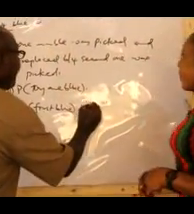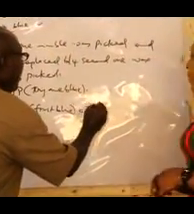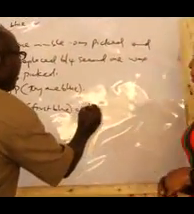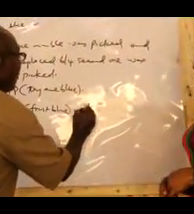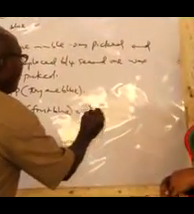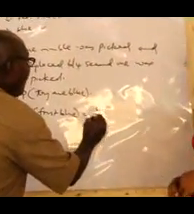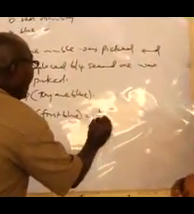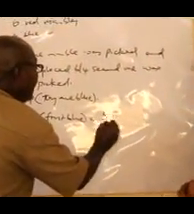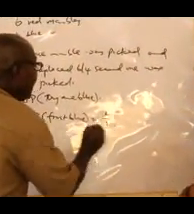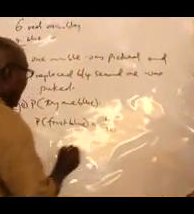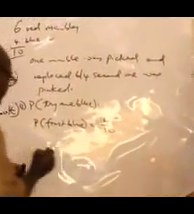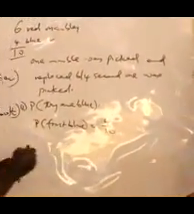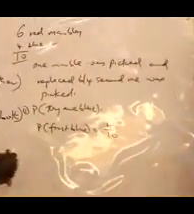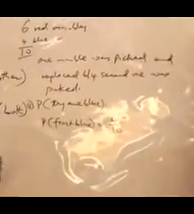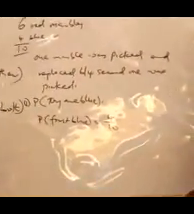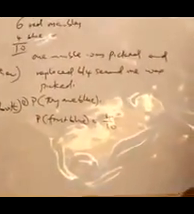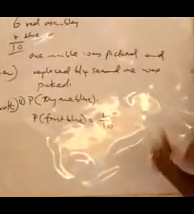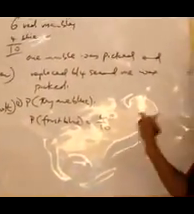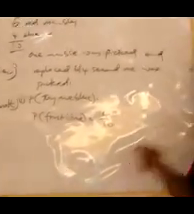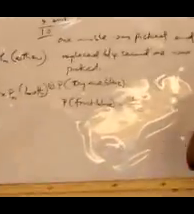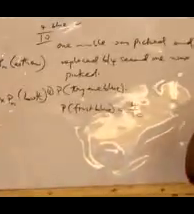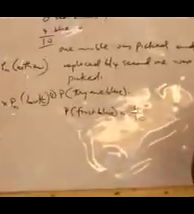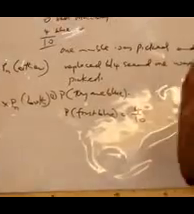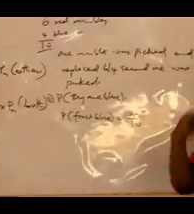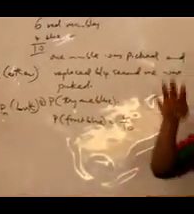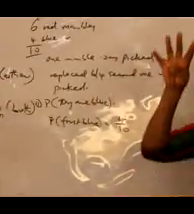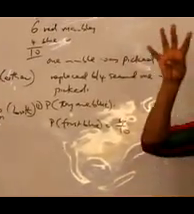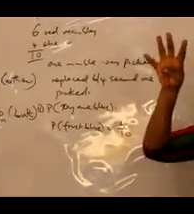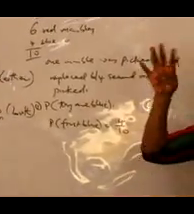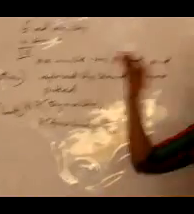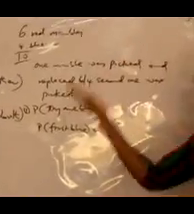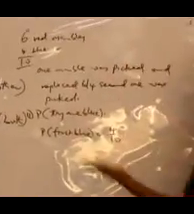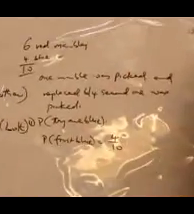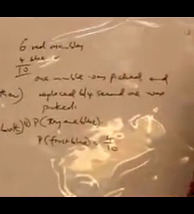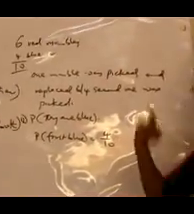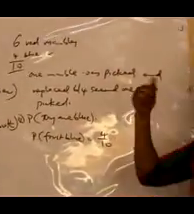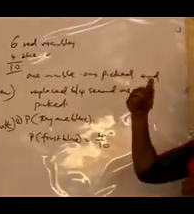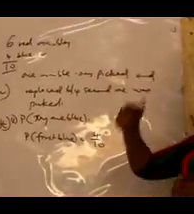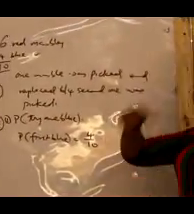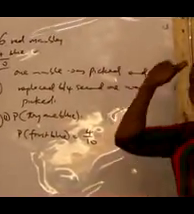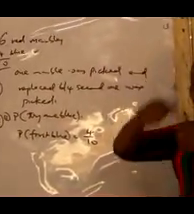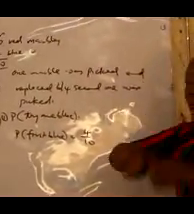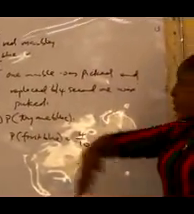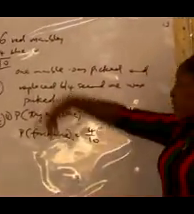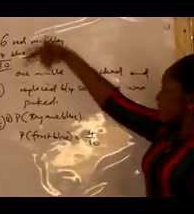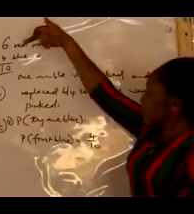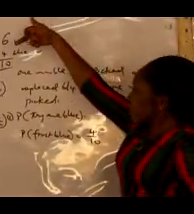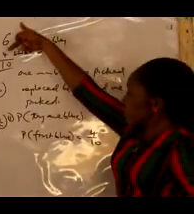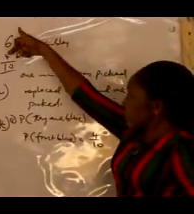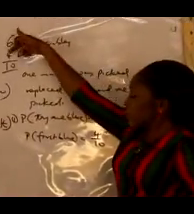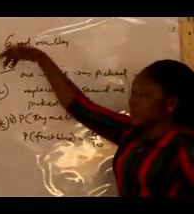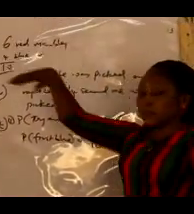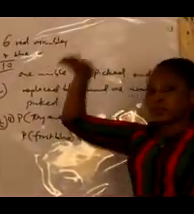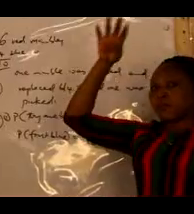10, 4 over 10. You see it now? 4 over 10. You have 4 chances of